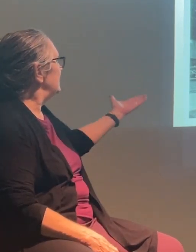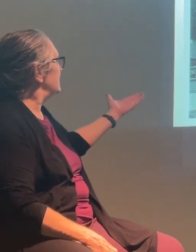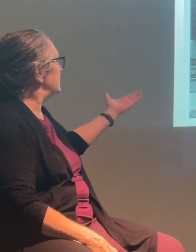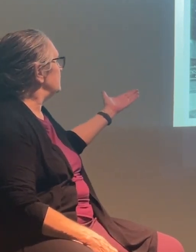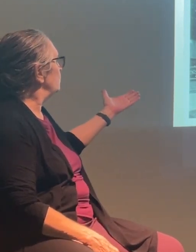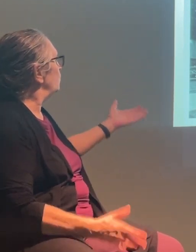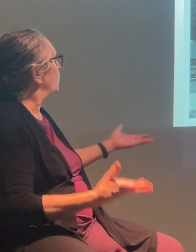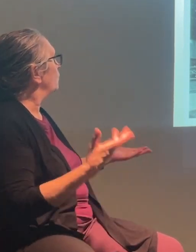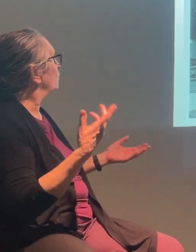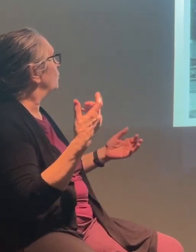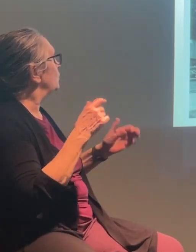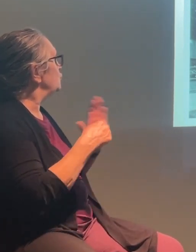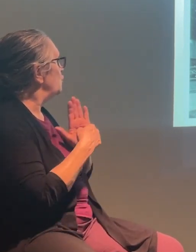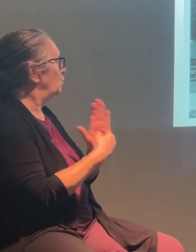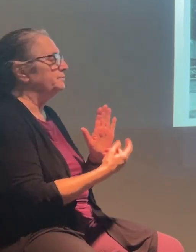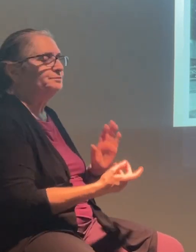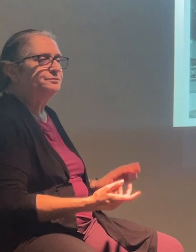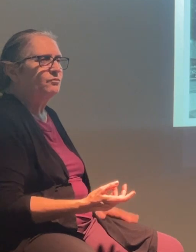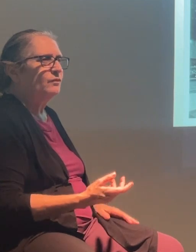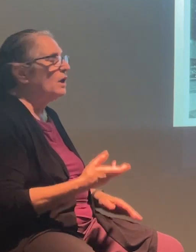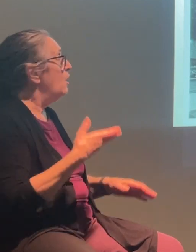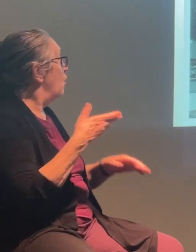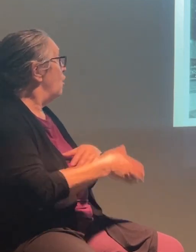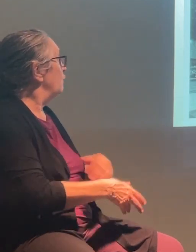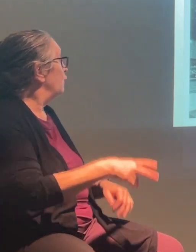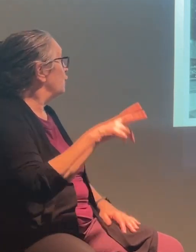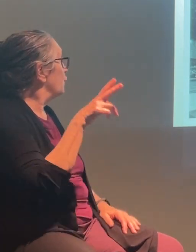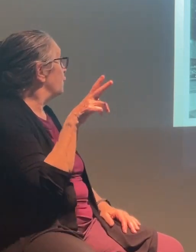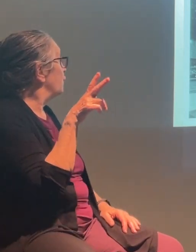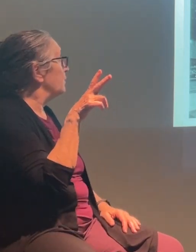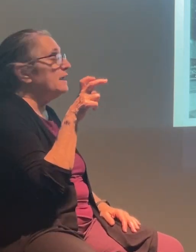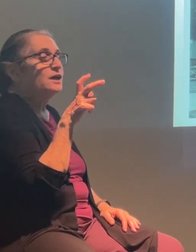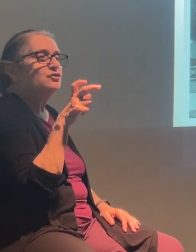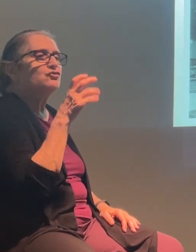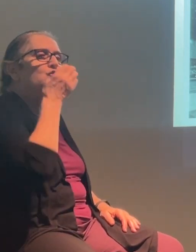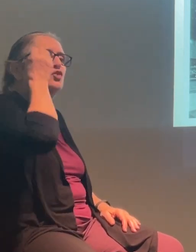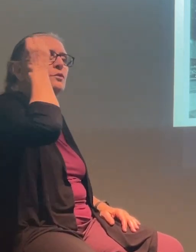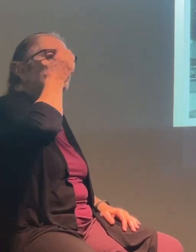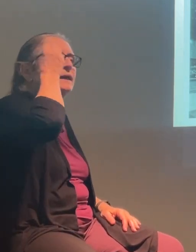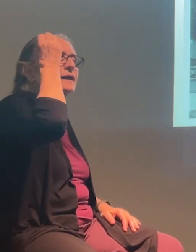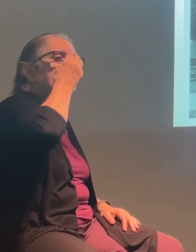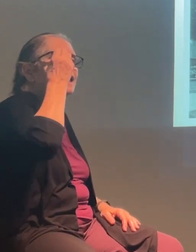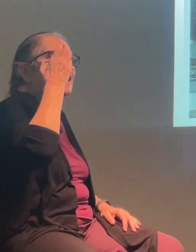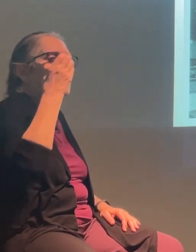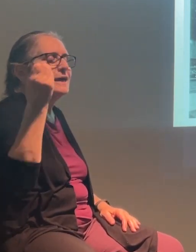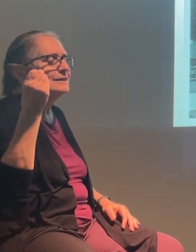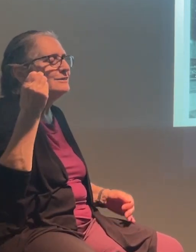had over 300 avant-garde European and American artists put together